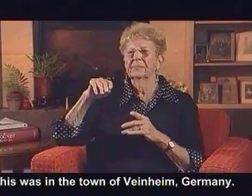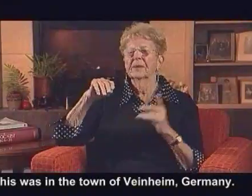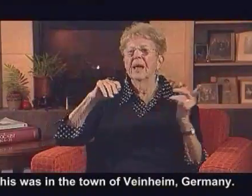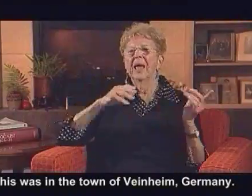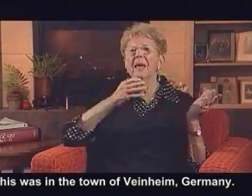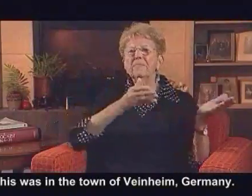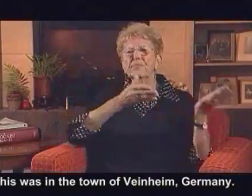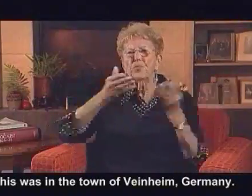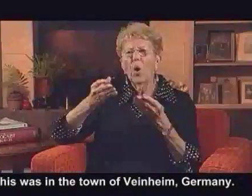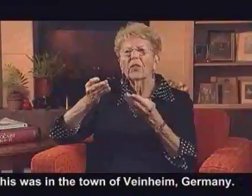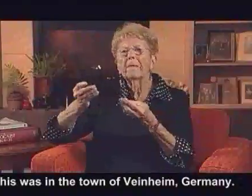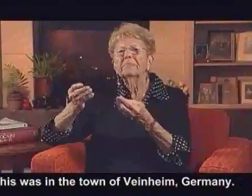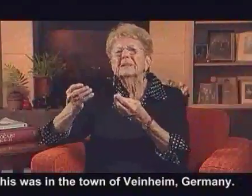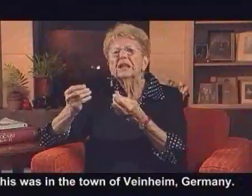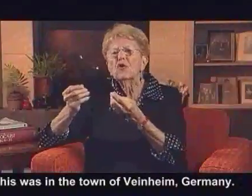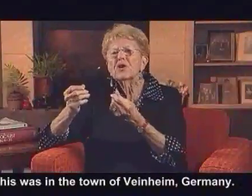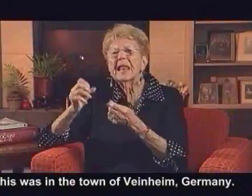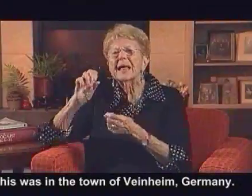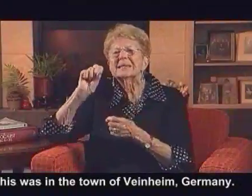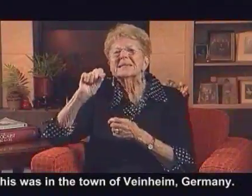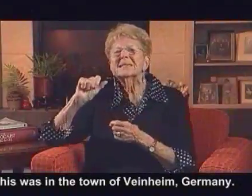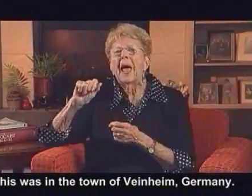This was in the town of Weinheim.